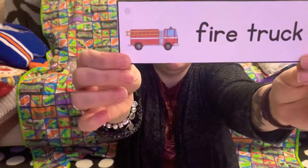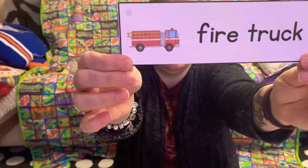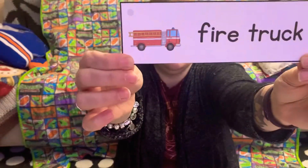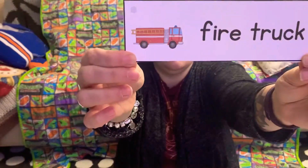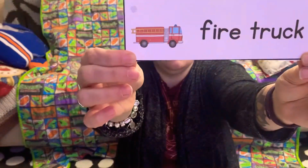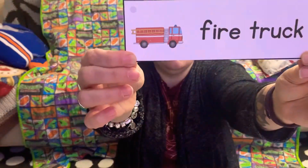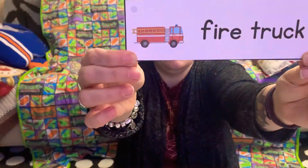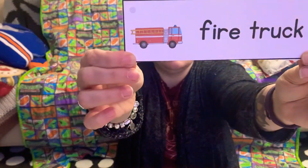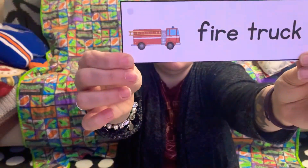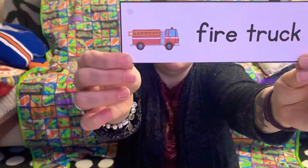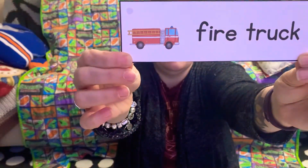What's that?